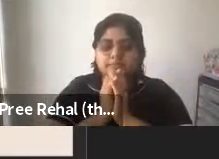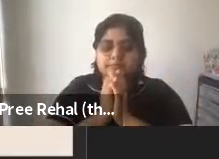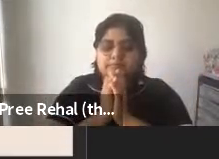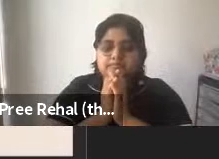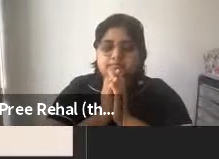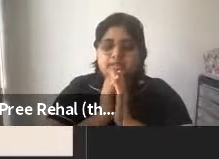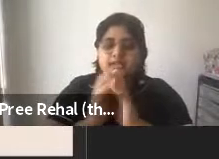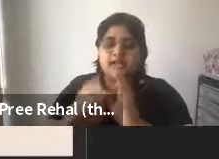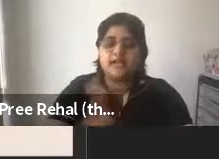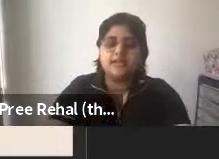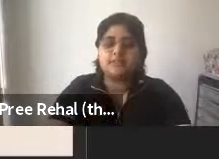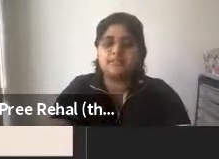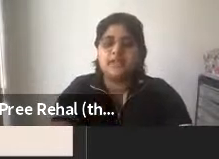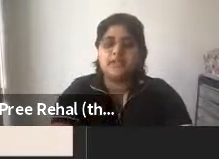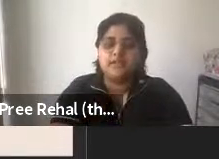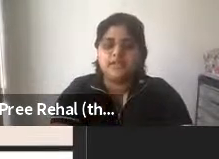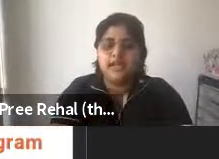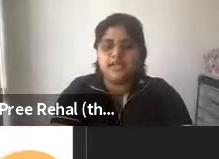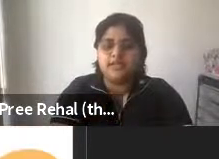week.